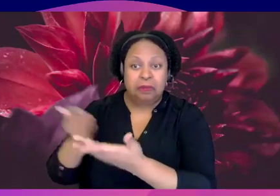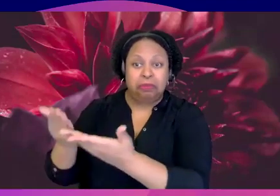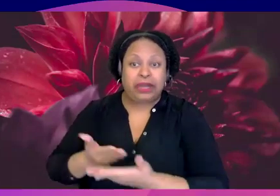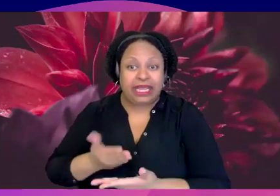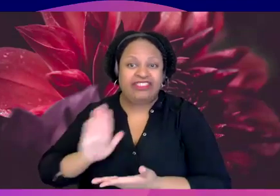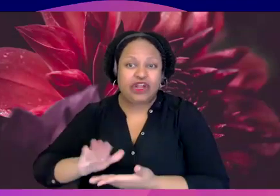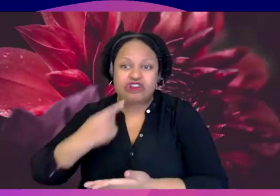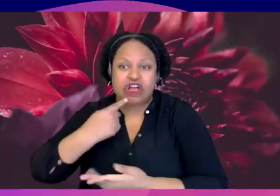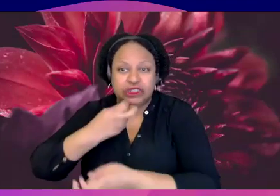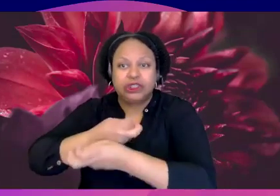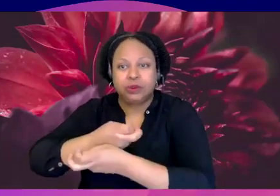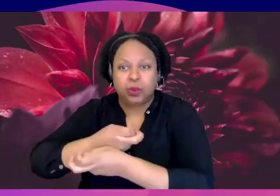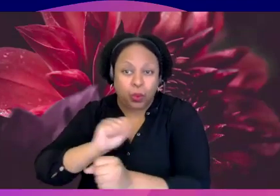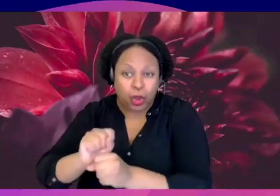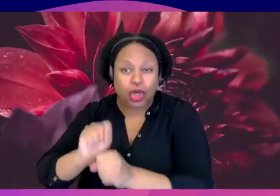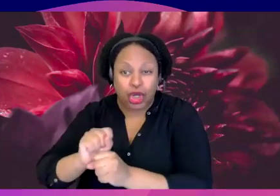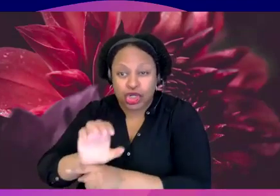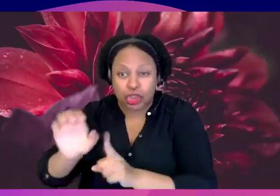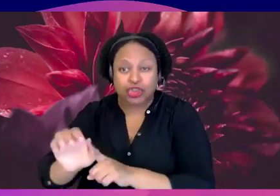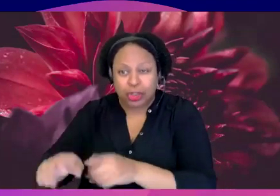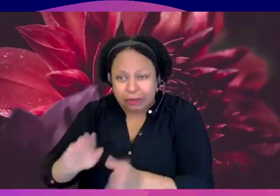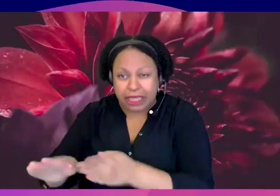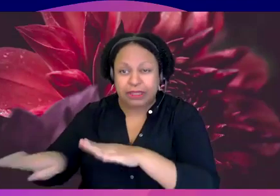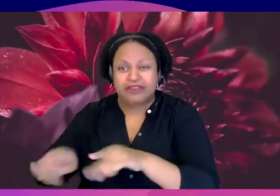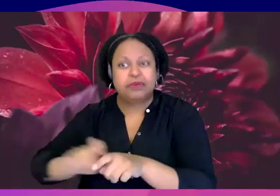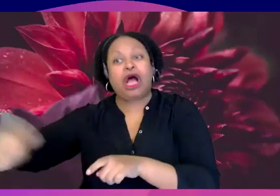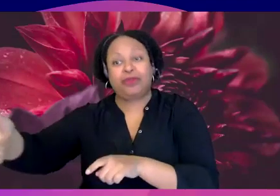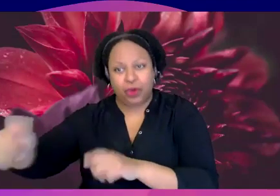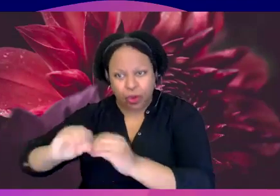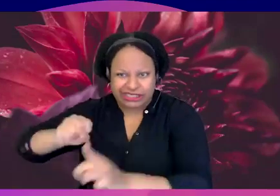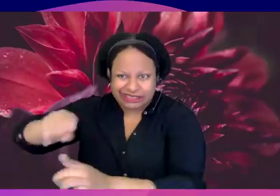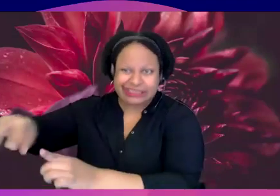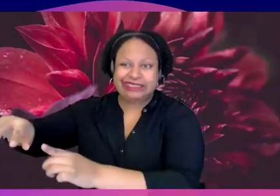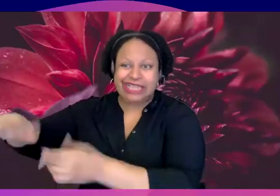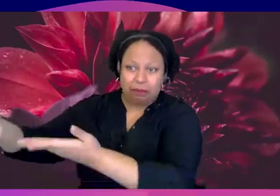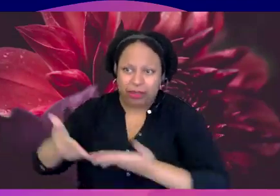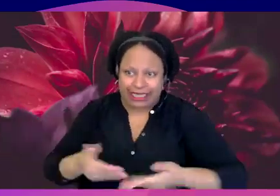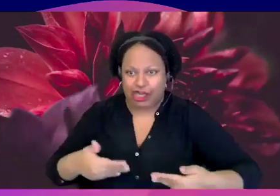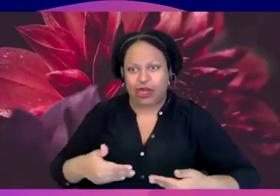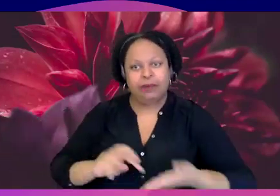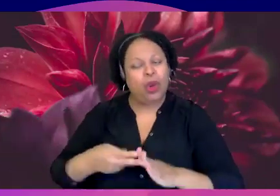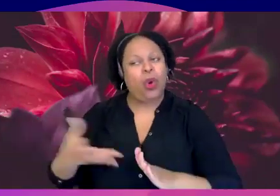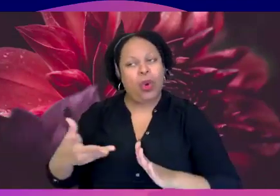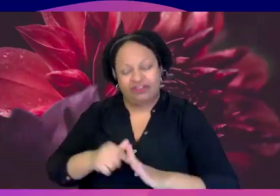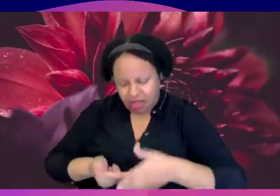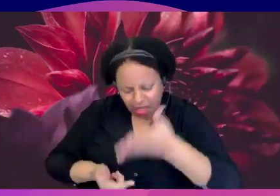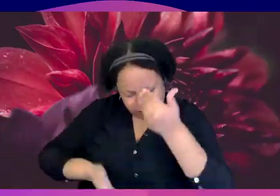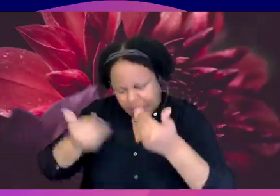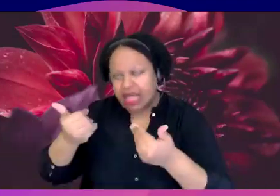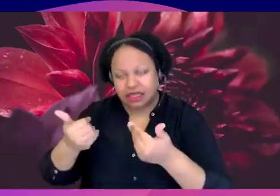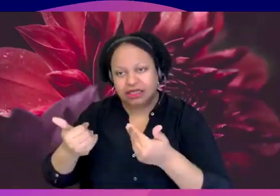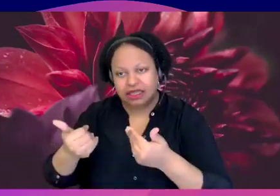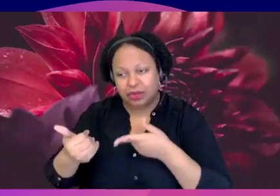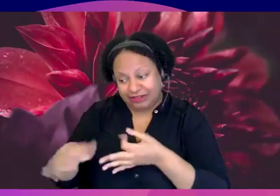and behaviors with them, and that can take a while to unpack. So there's a process of trusting the trust. So when we say it